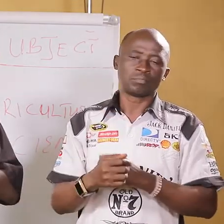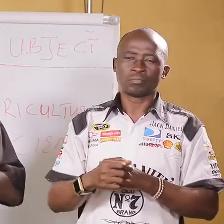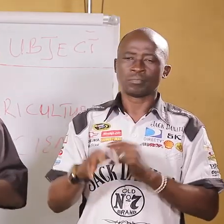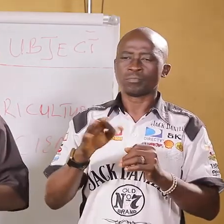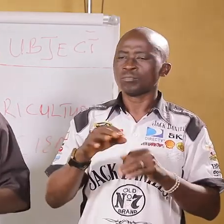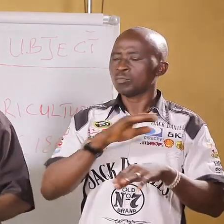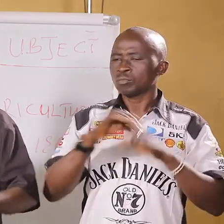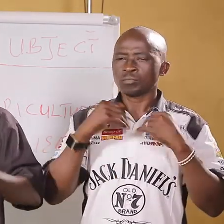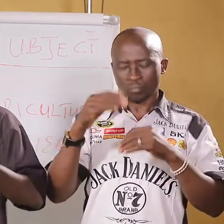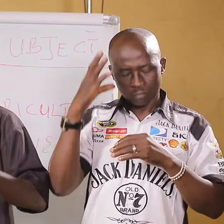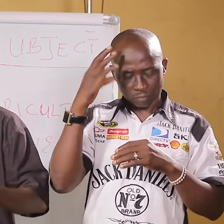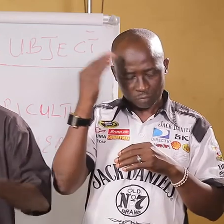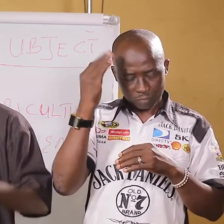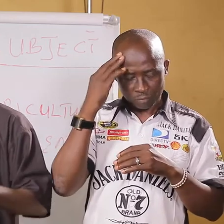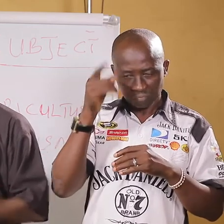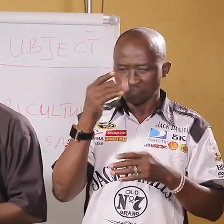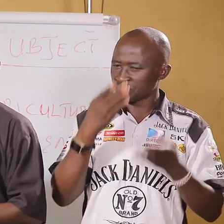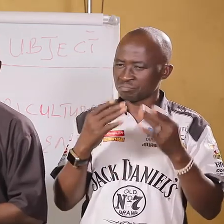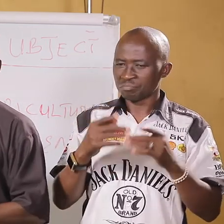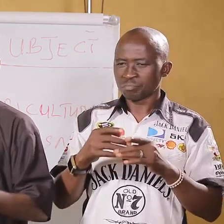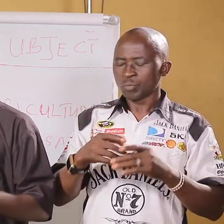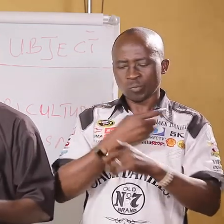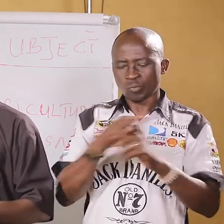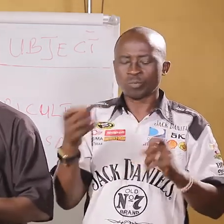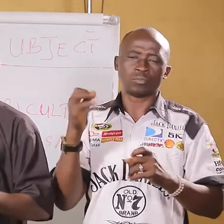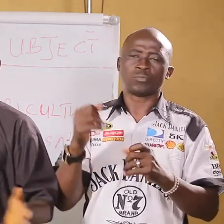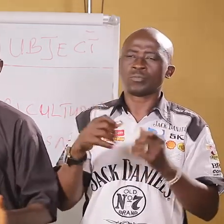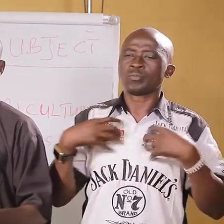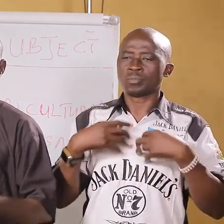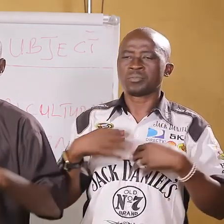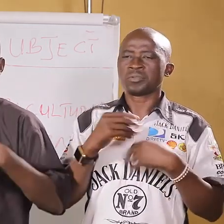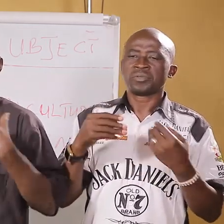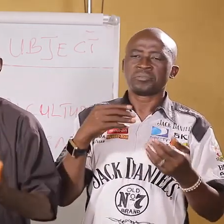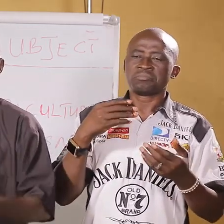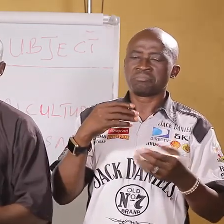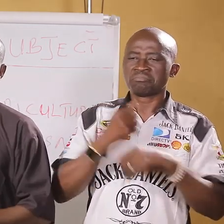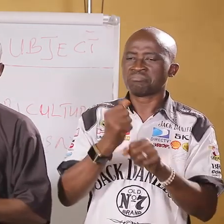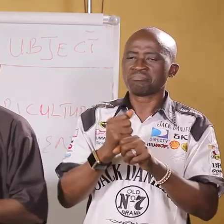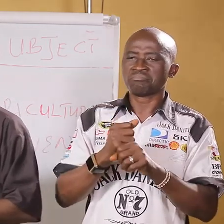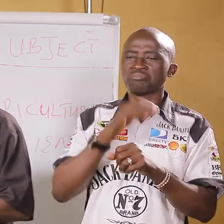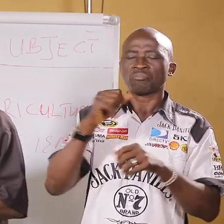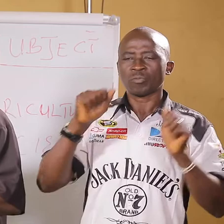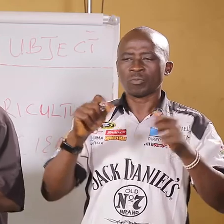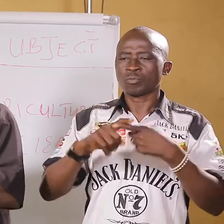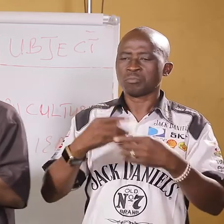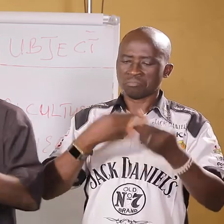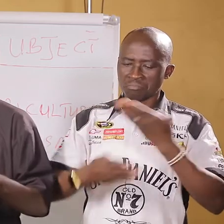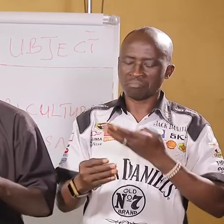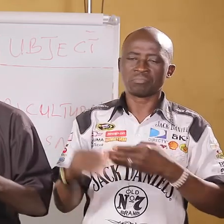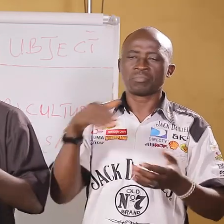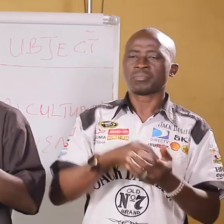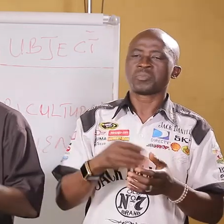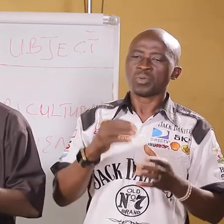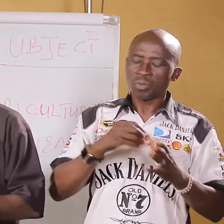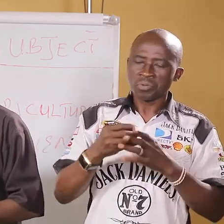you are not trained, you may injure the animal and make it sterile. It may not be able to give birth again, or you may